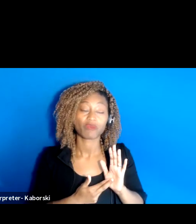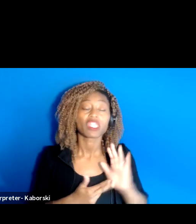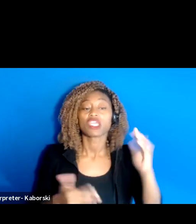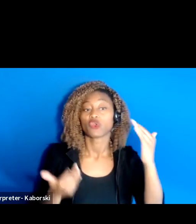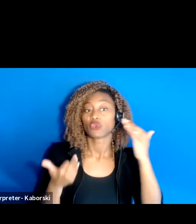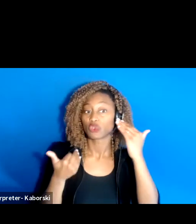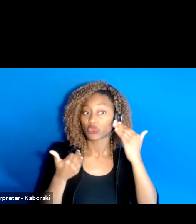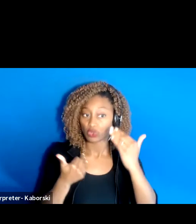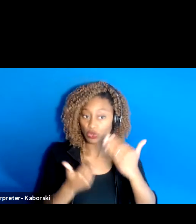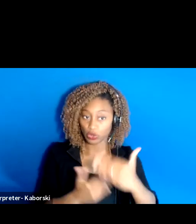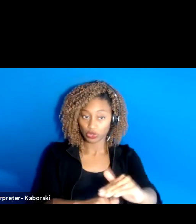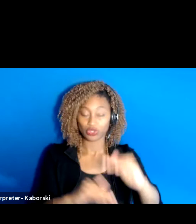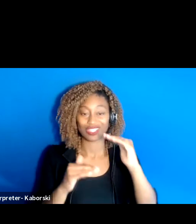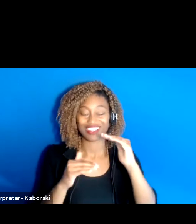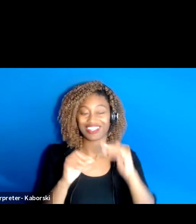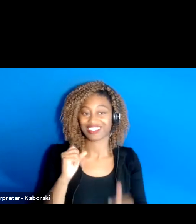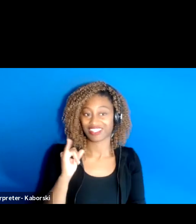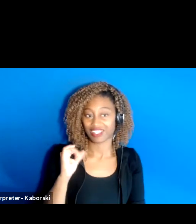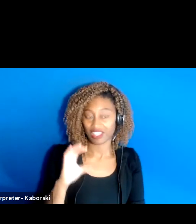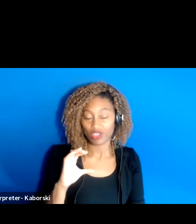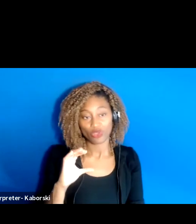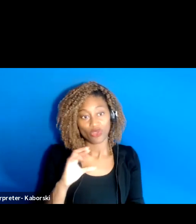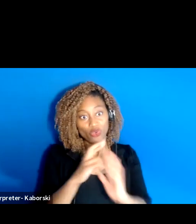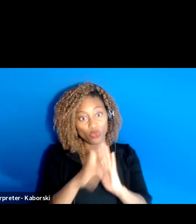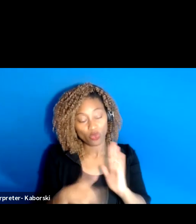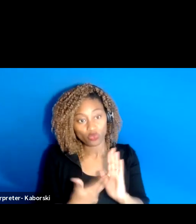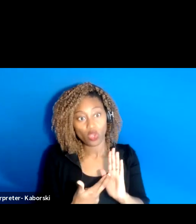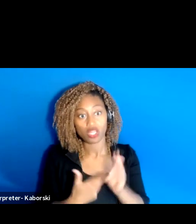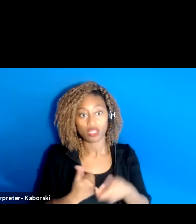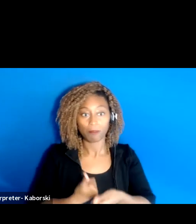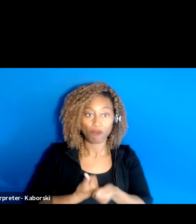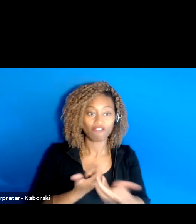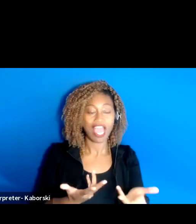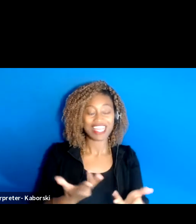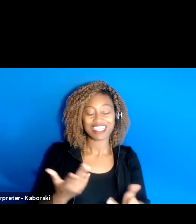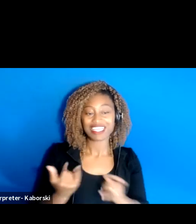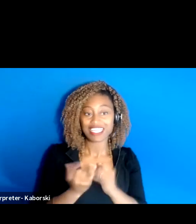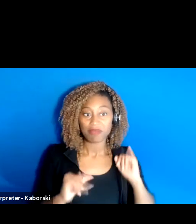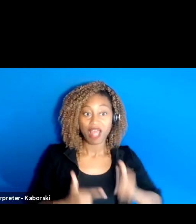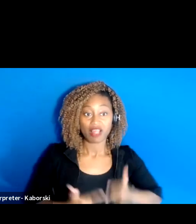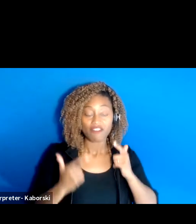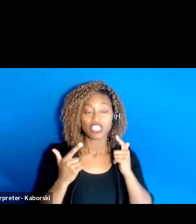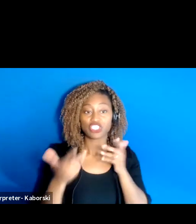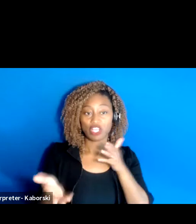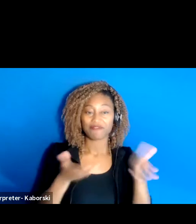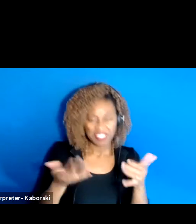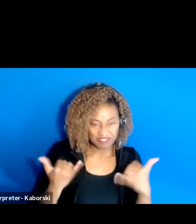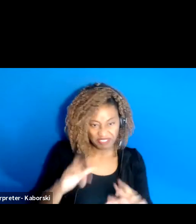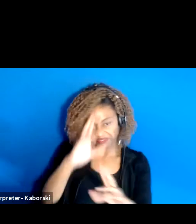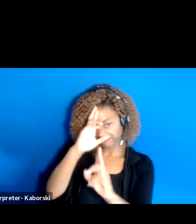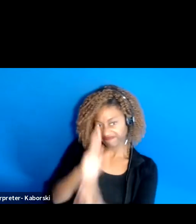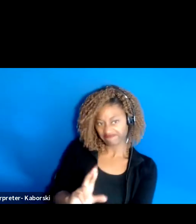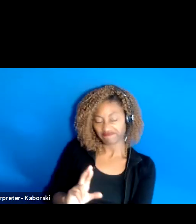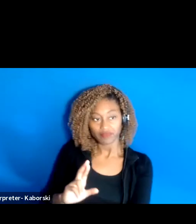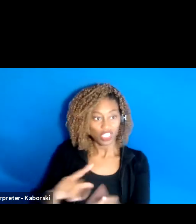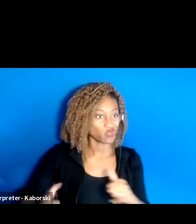restricting the silk's role in providing independent living services is still respected. So for